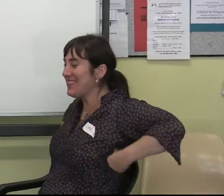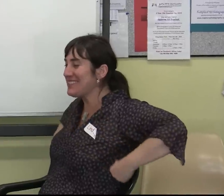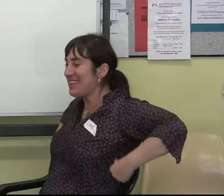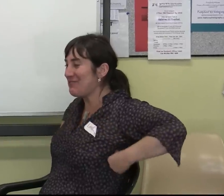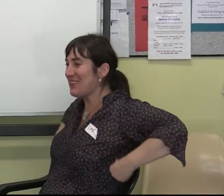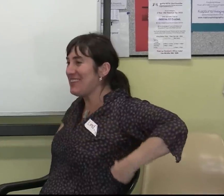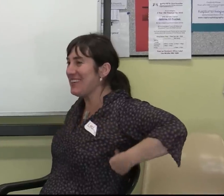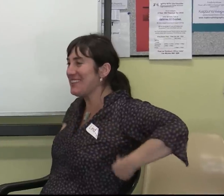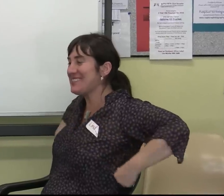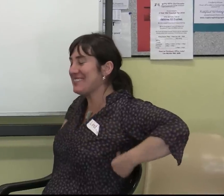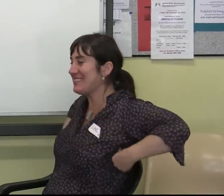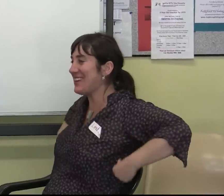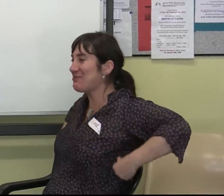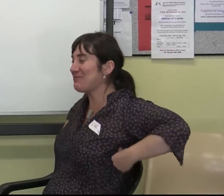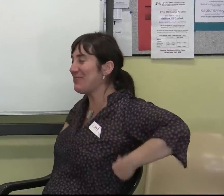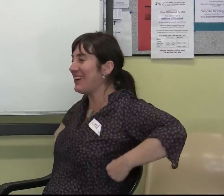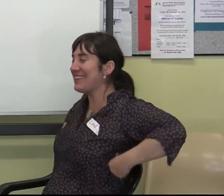this, like for years, like, why?